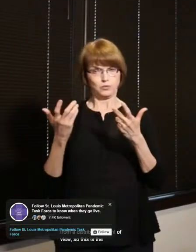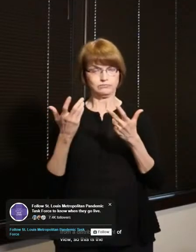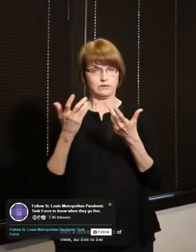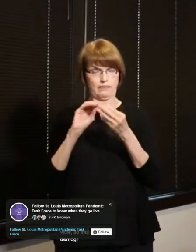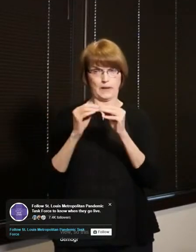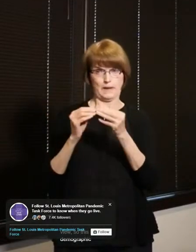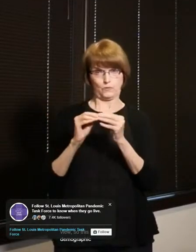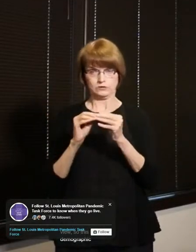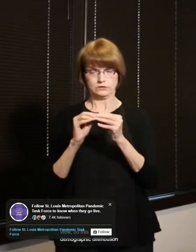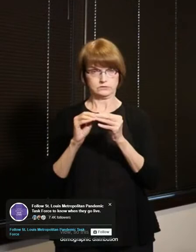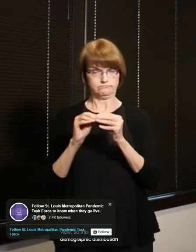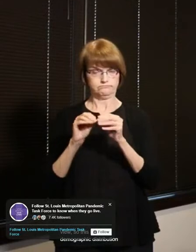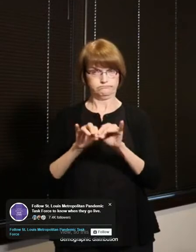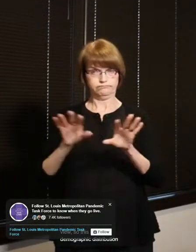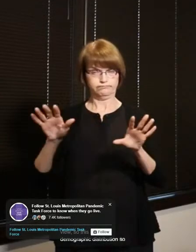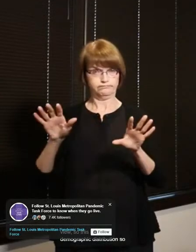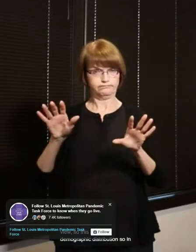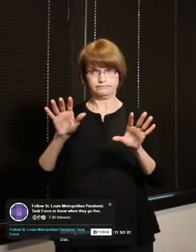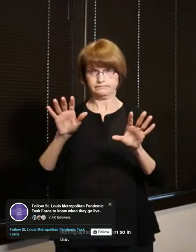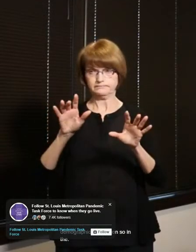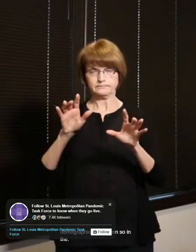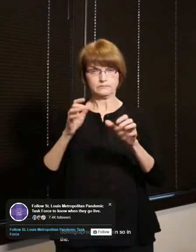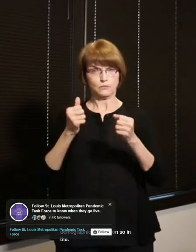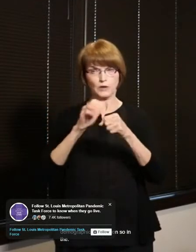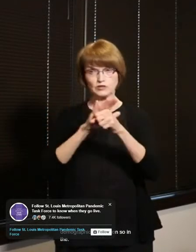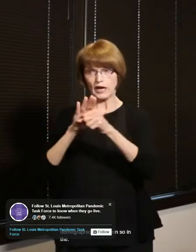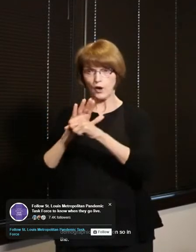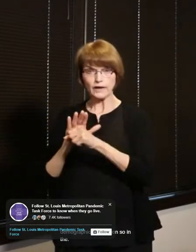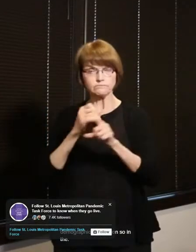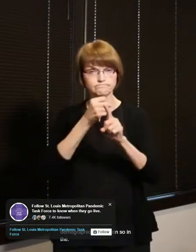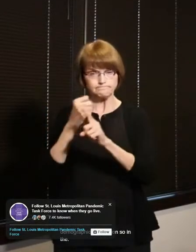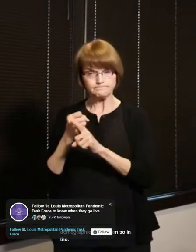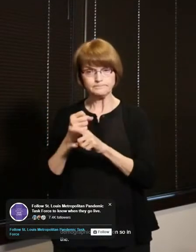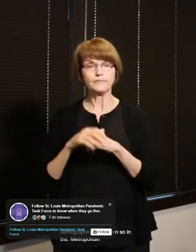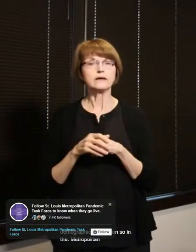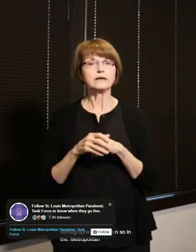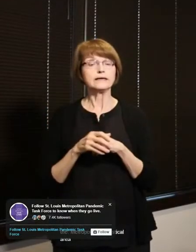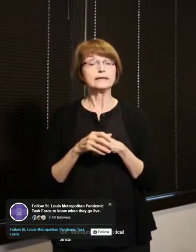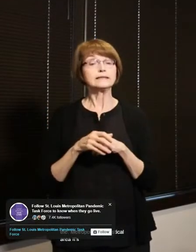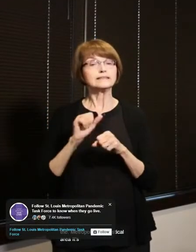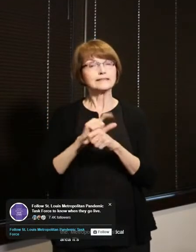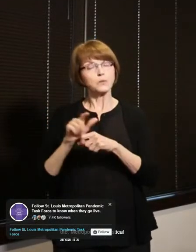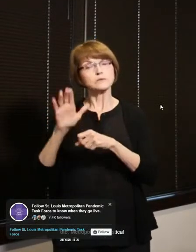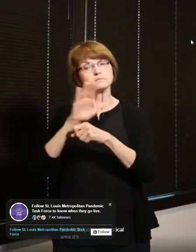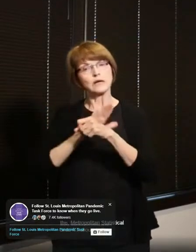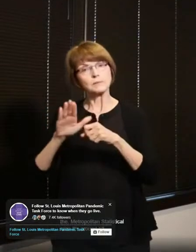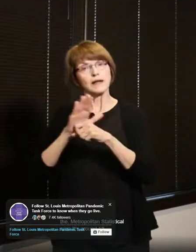demographic distribution. So in the St. Louis Metropolitan statistical area, it's around